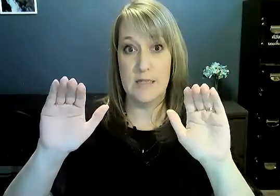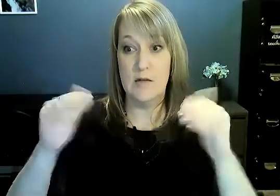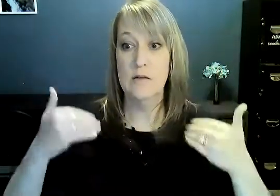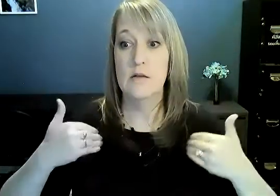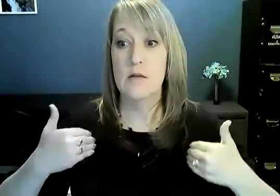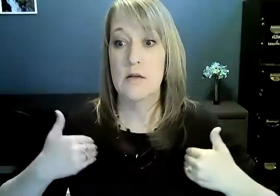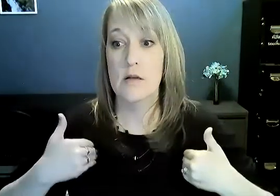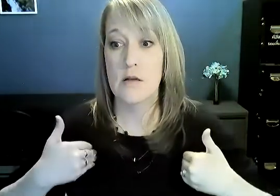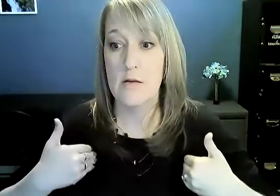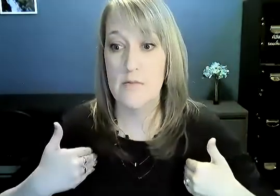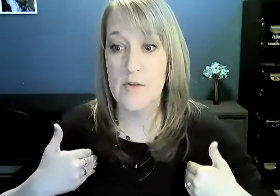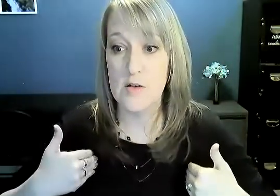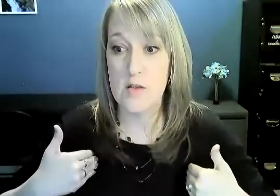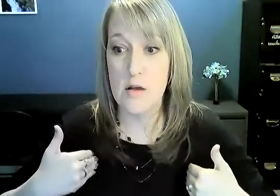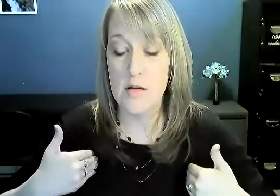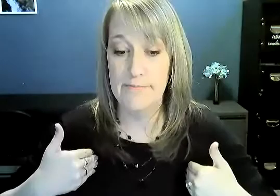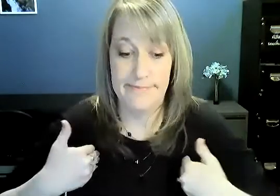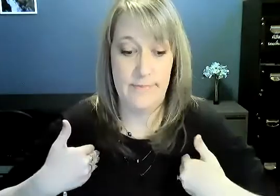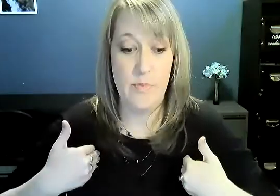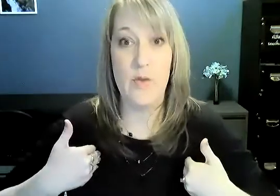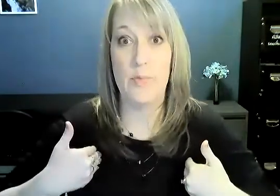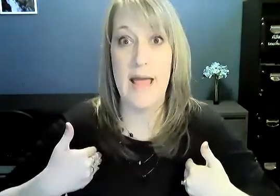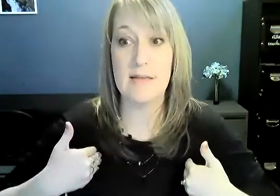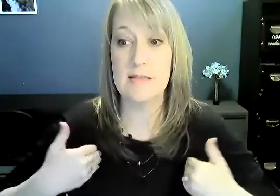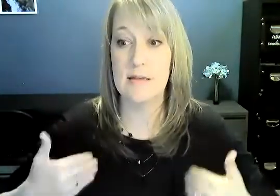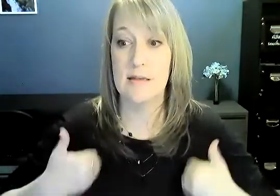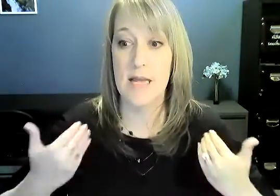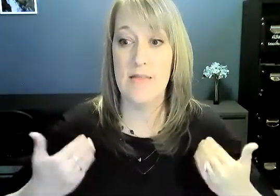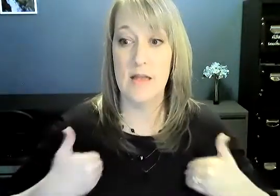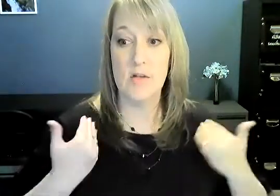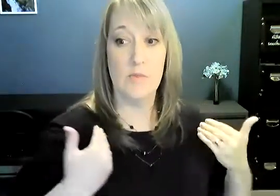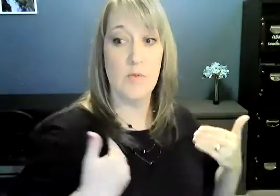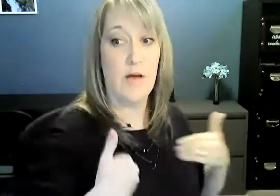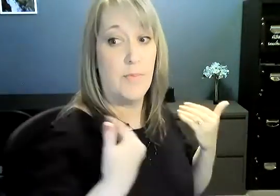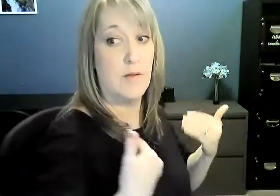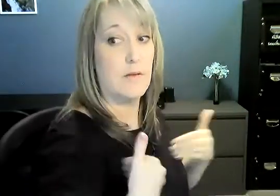little. Fingers on your pecs, and then move up a little bit.